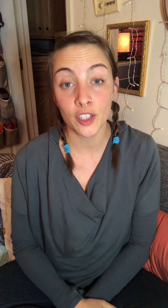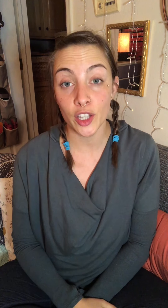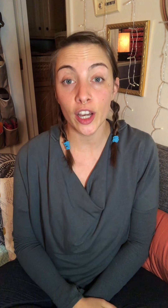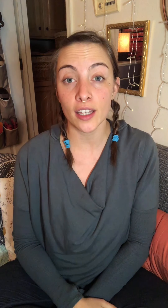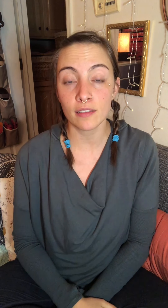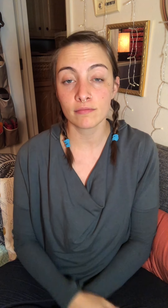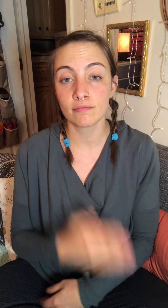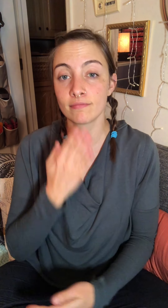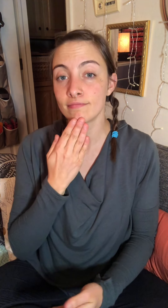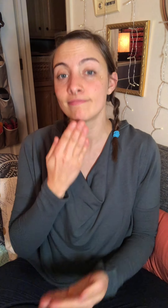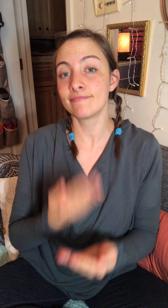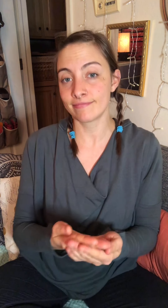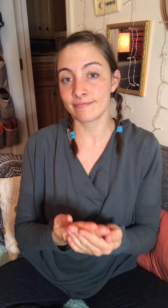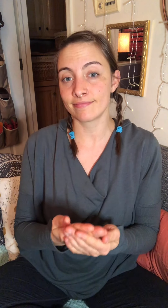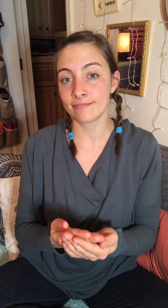good,